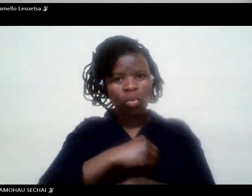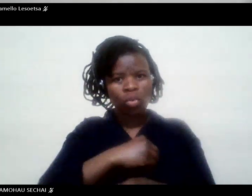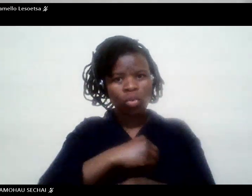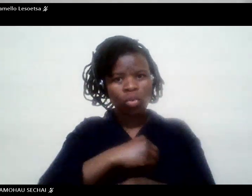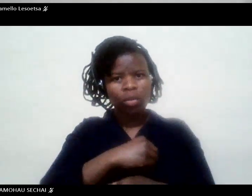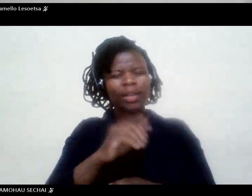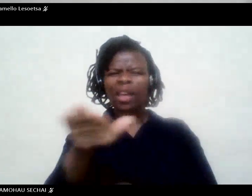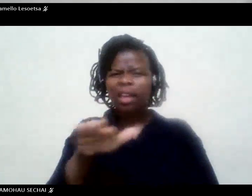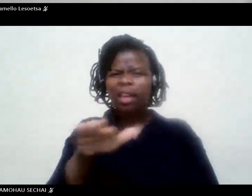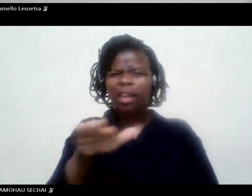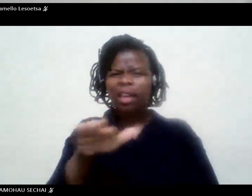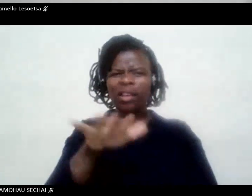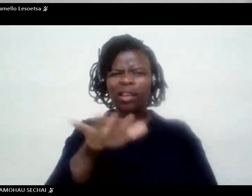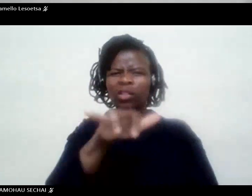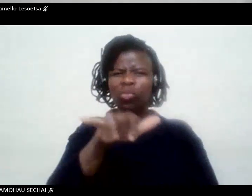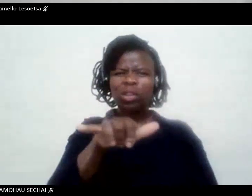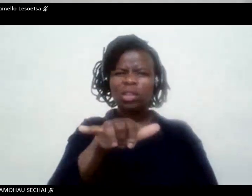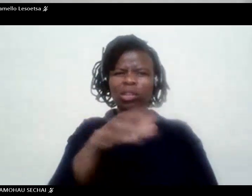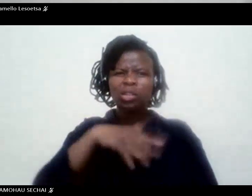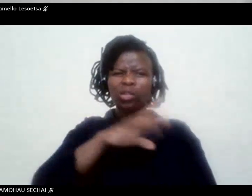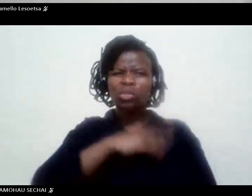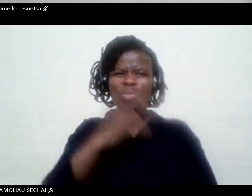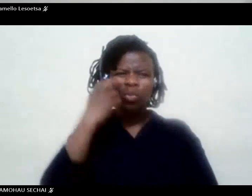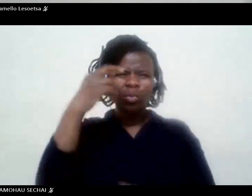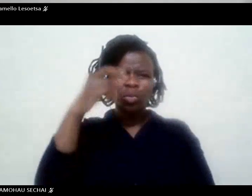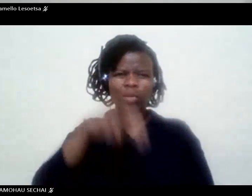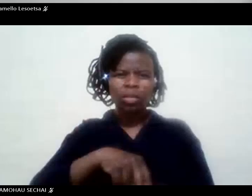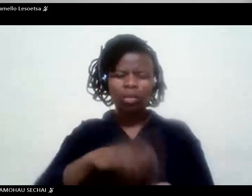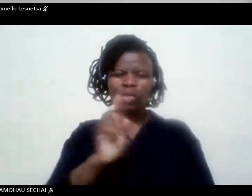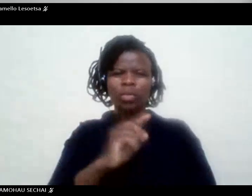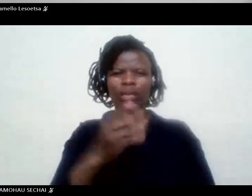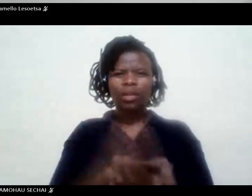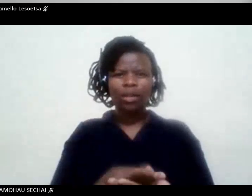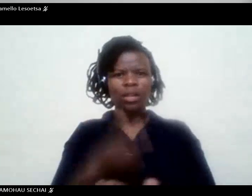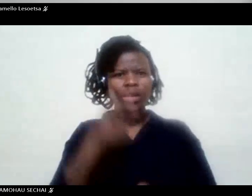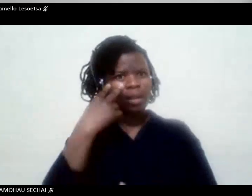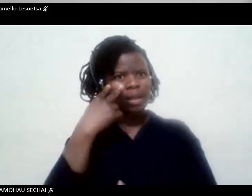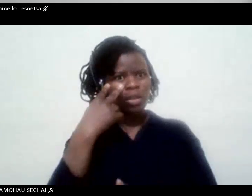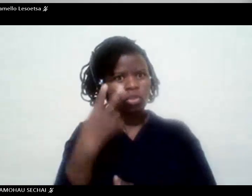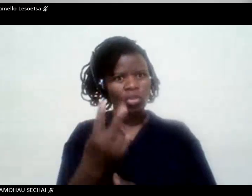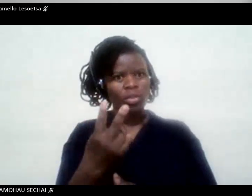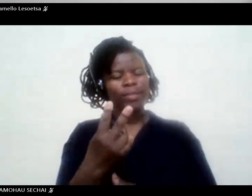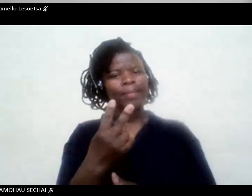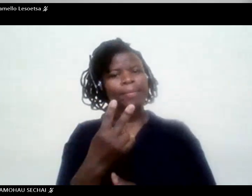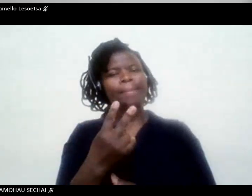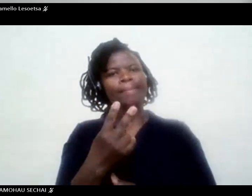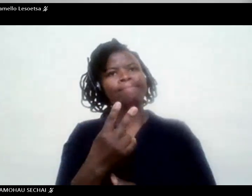to look into in terms of addressing the challenges?